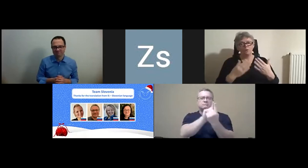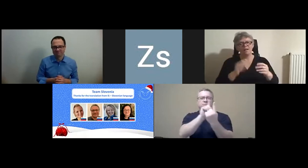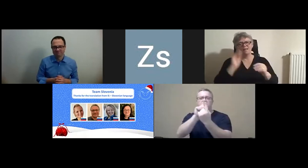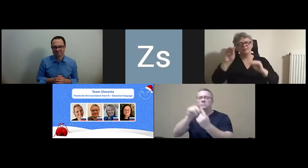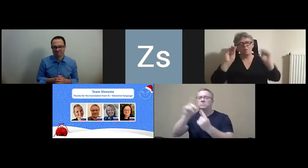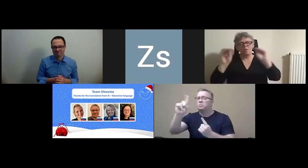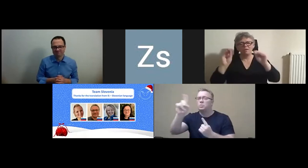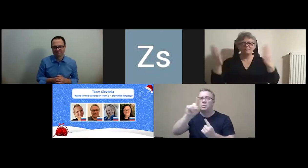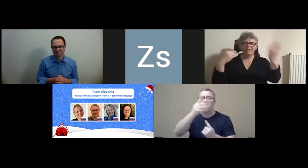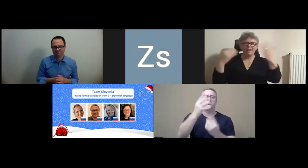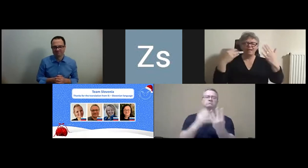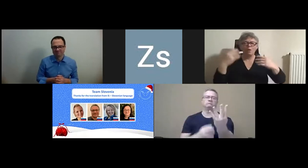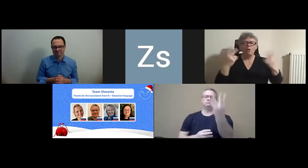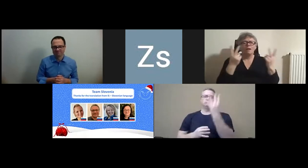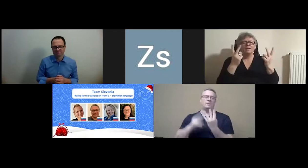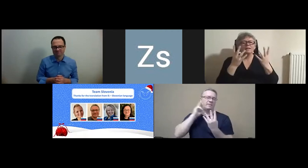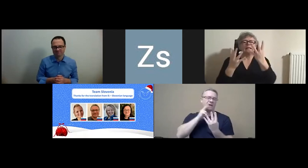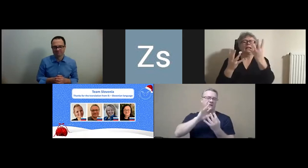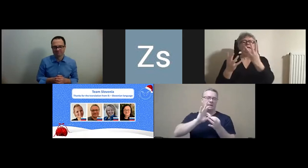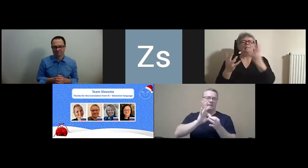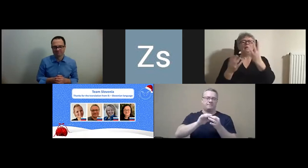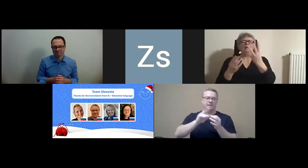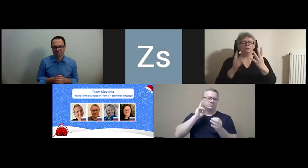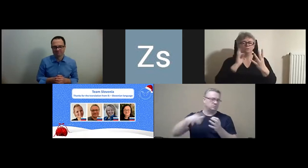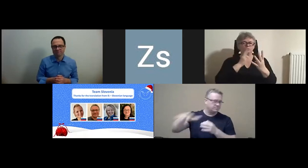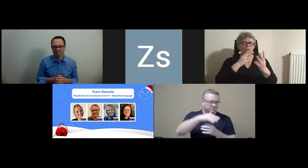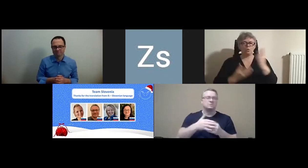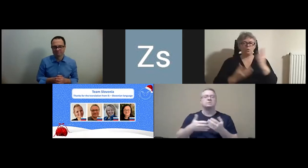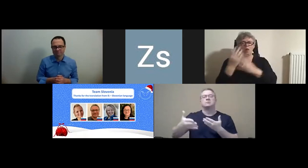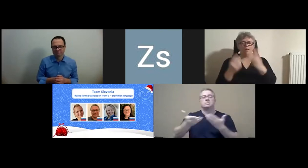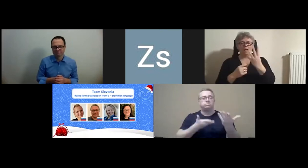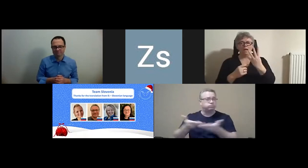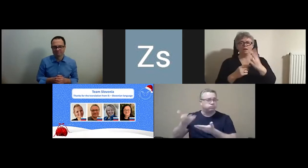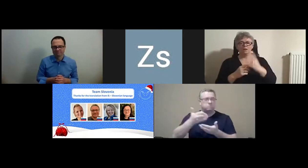Damian and the organizers, thank you